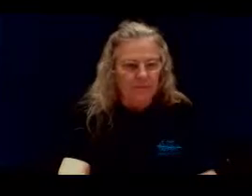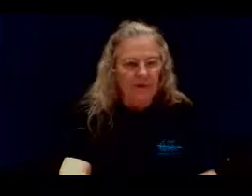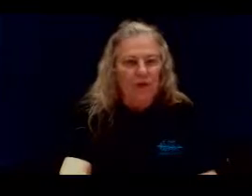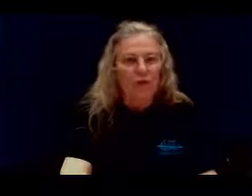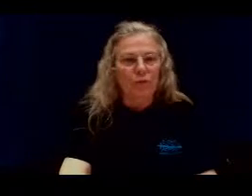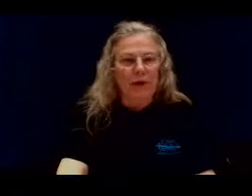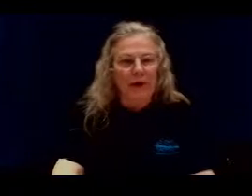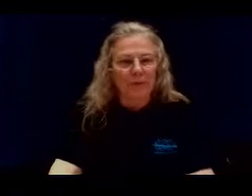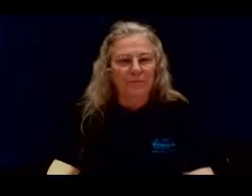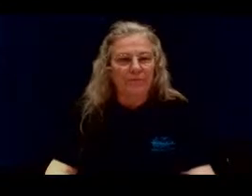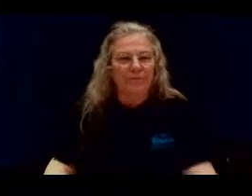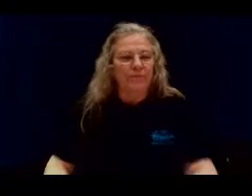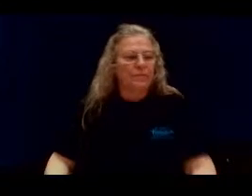Are you ready?